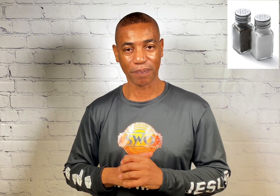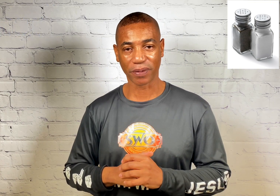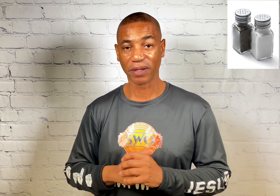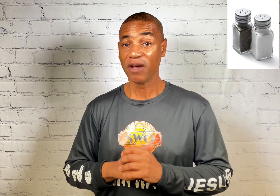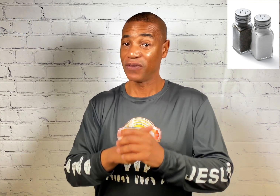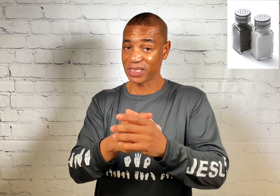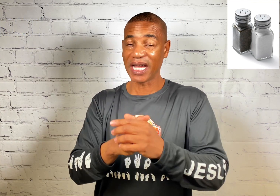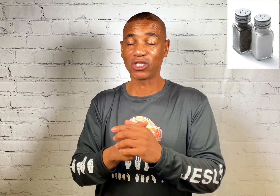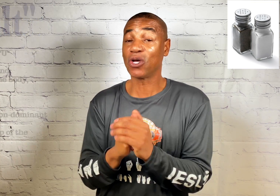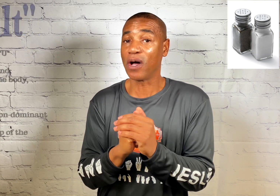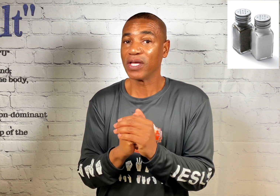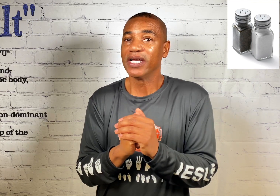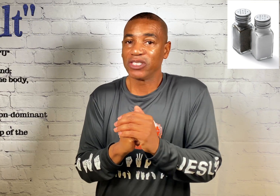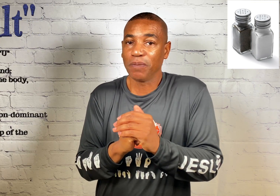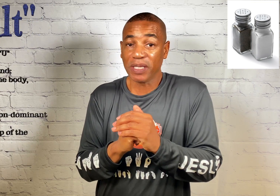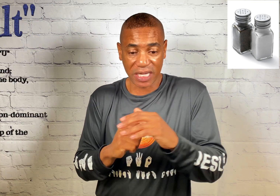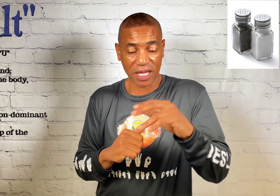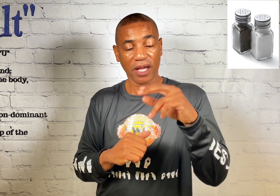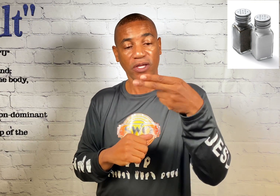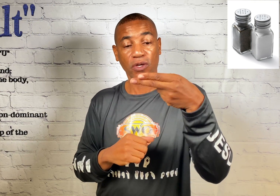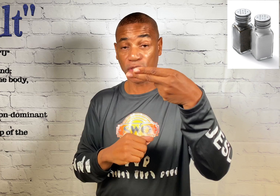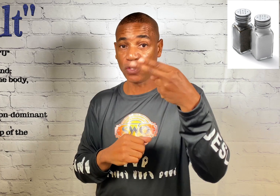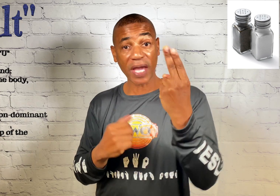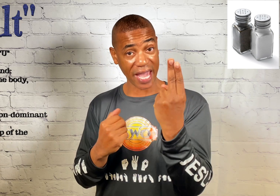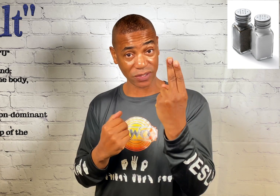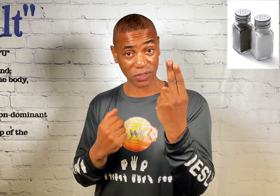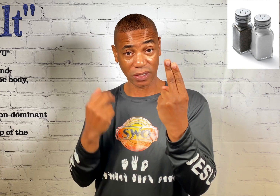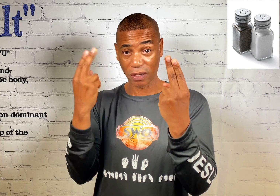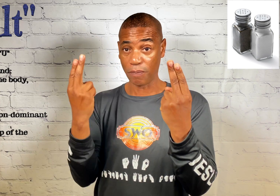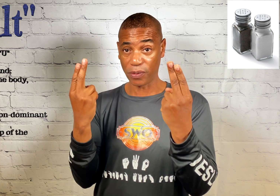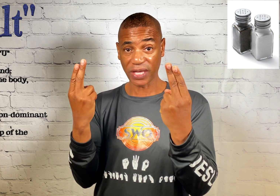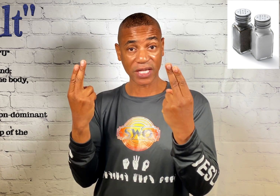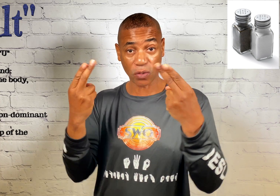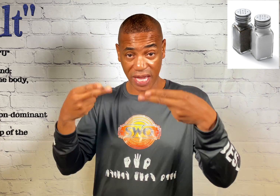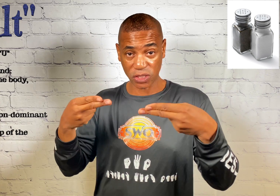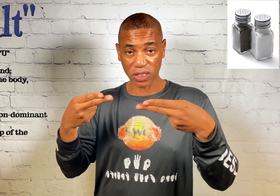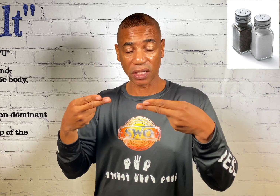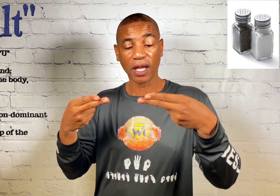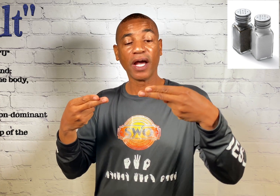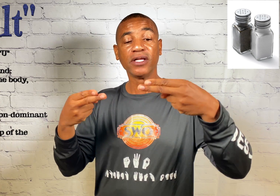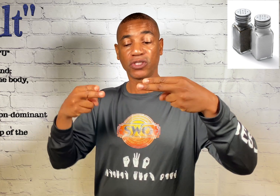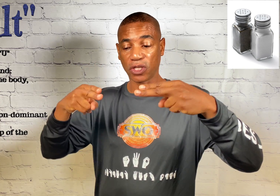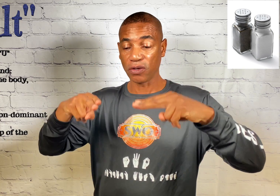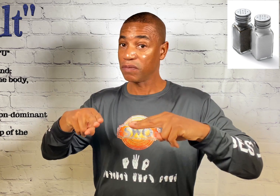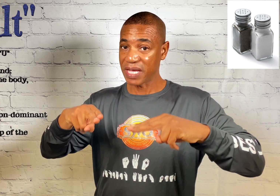pepper. For the sign salt, simply take your U hands, both hands are H's, Turn them down